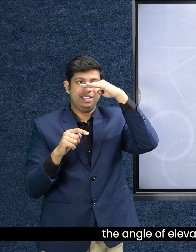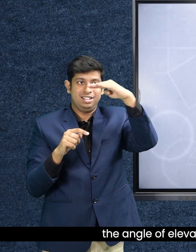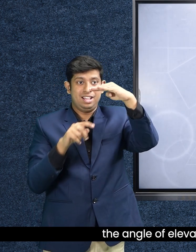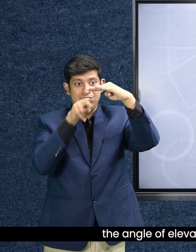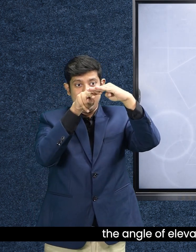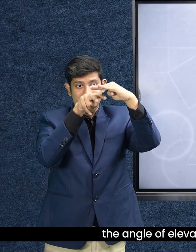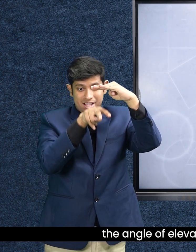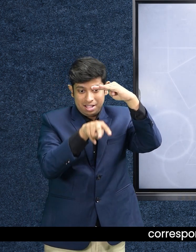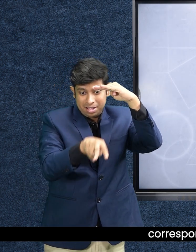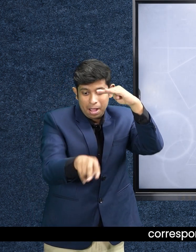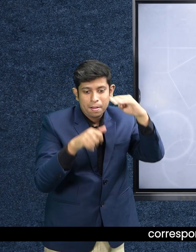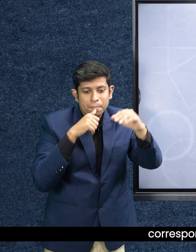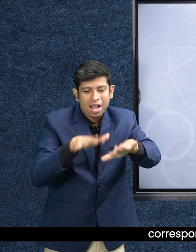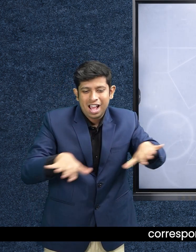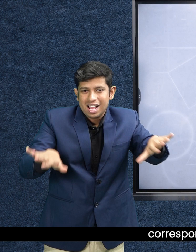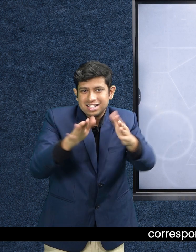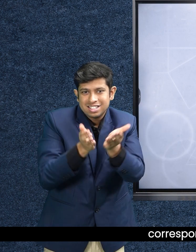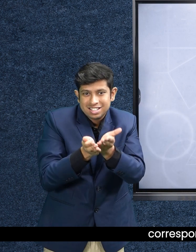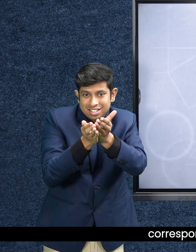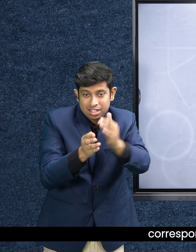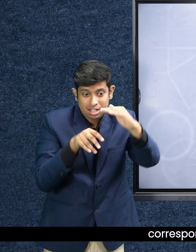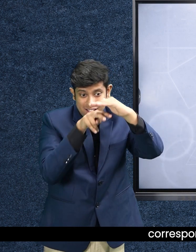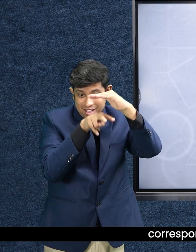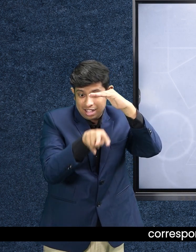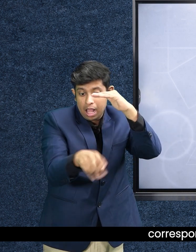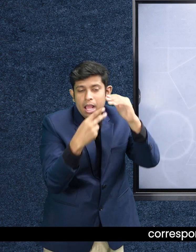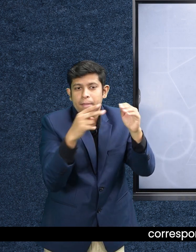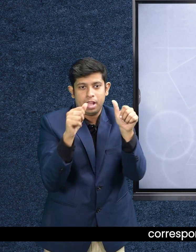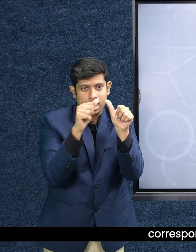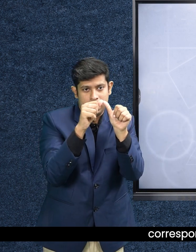ship corresponds to the angle of depression.